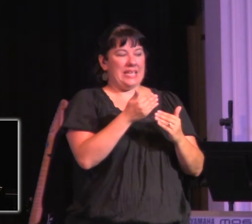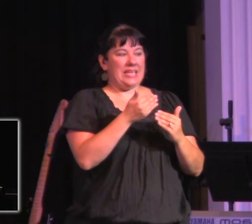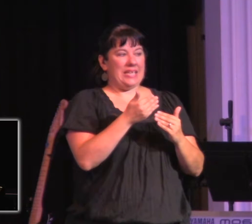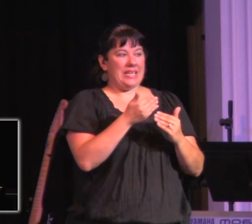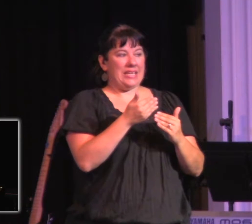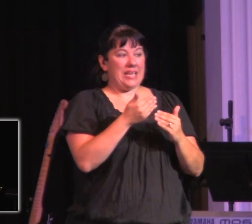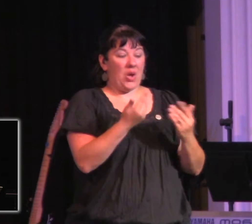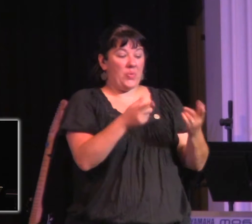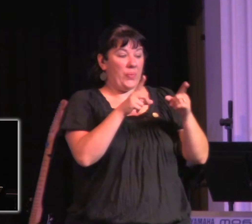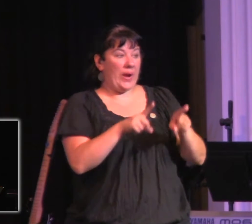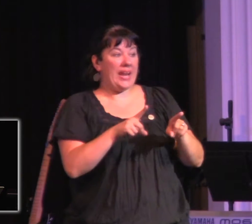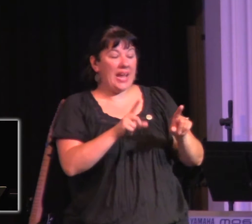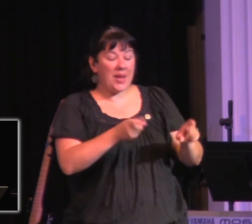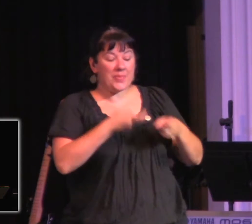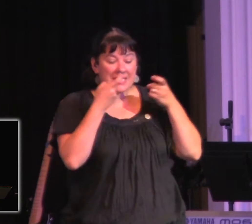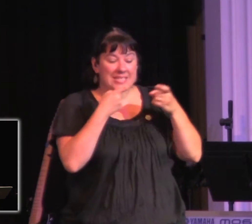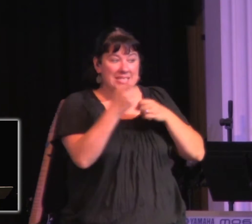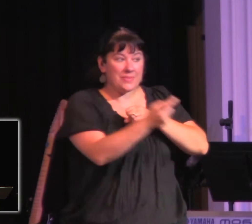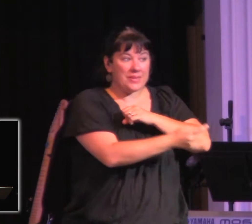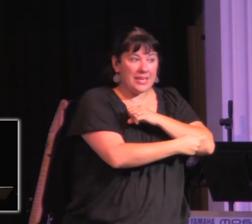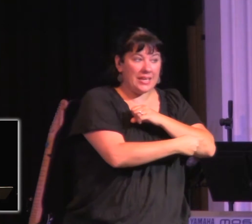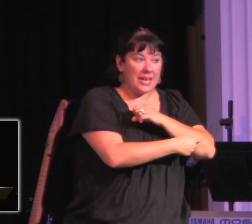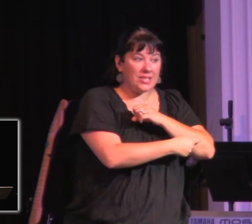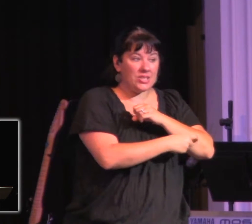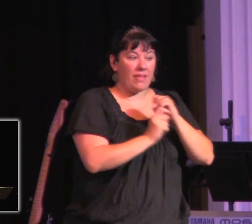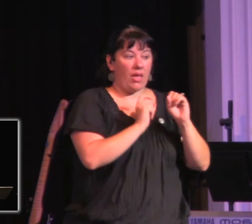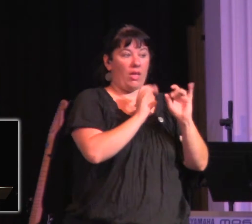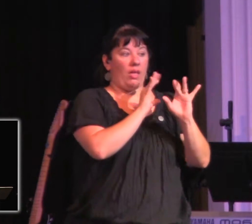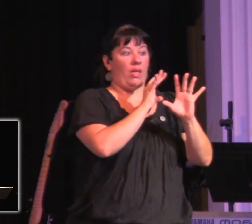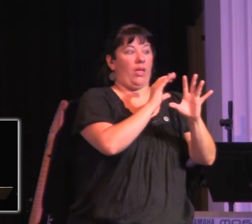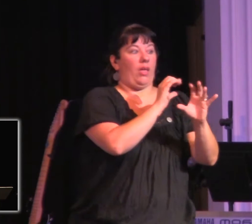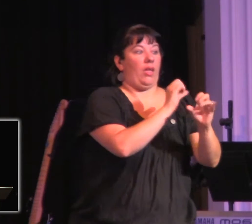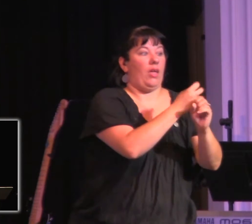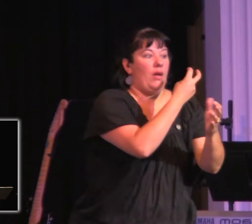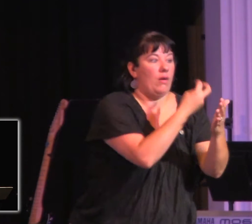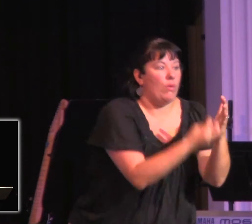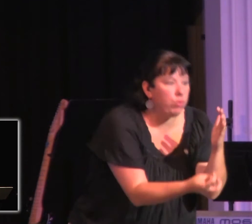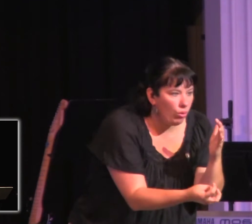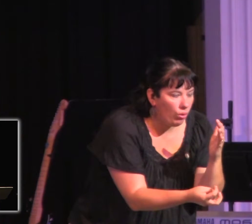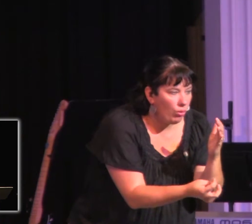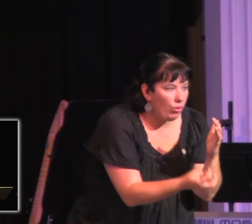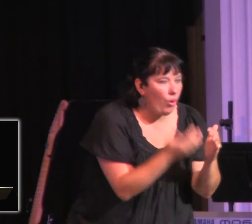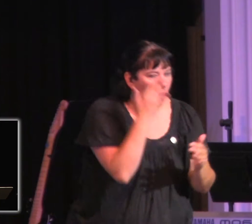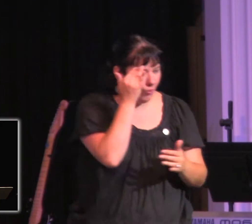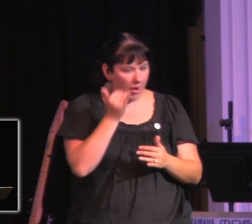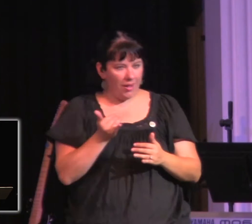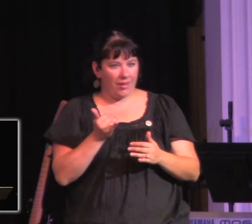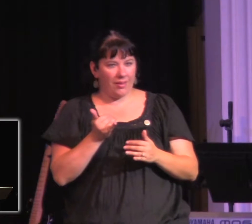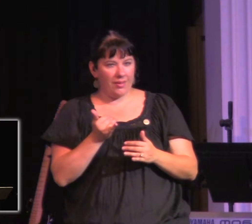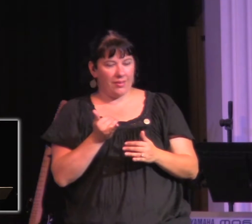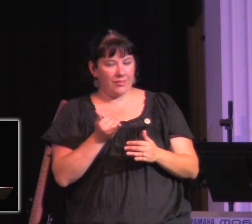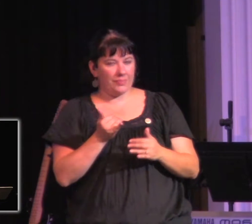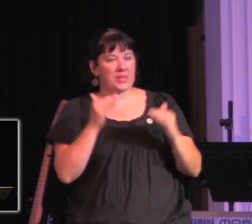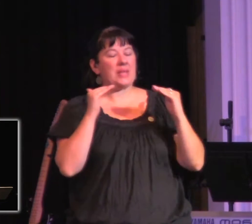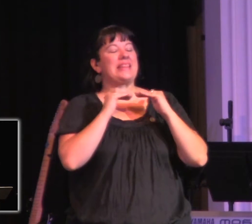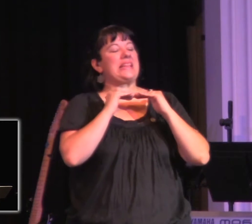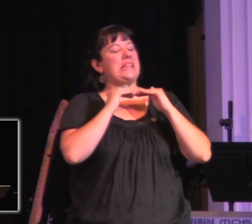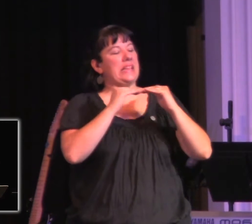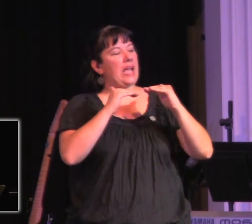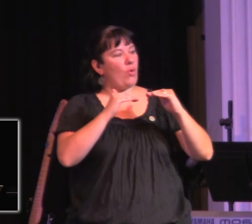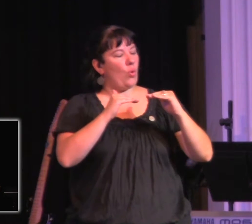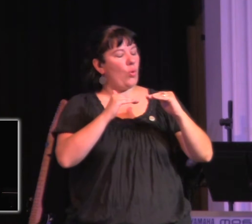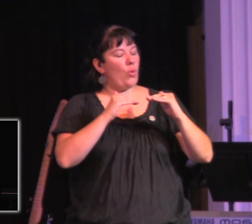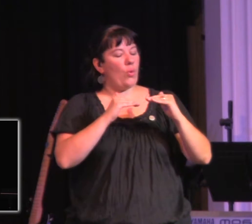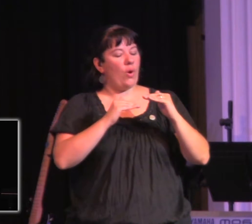or cheating or violence or stealing and all this kinds of stuff. And it's